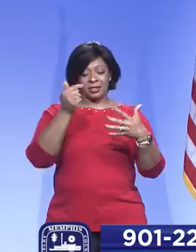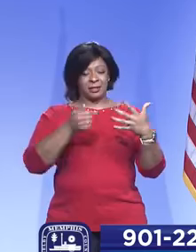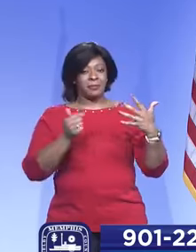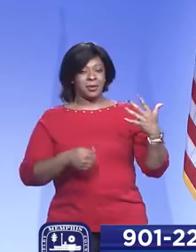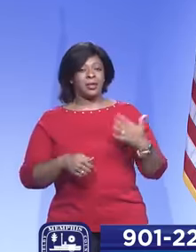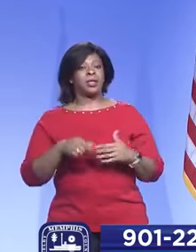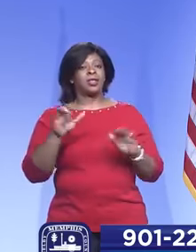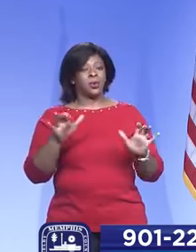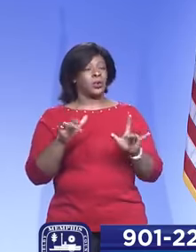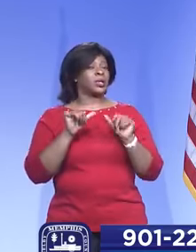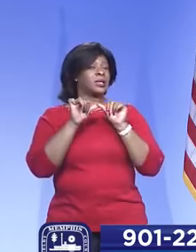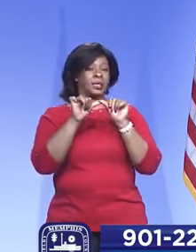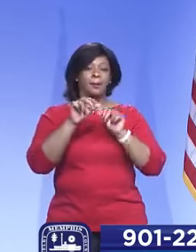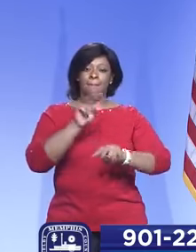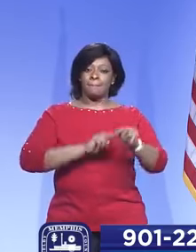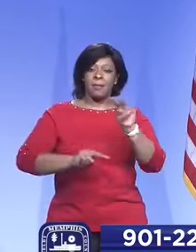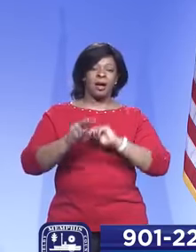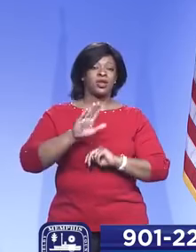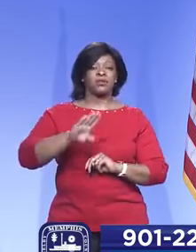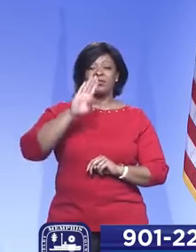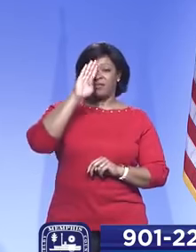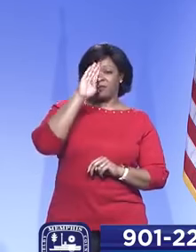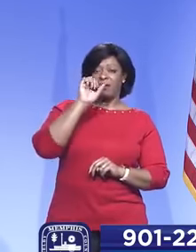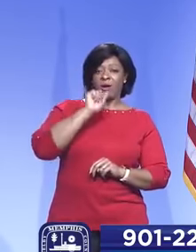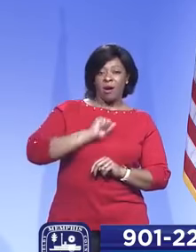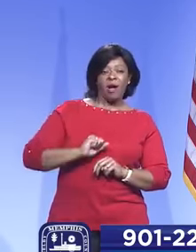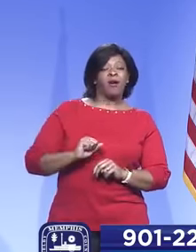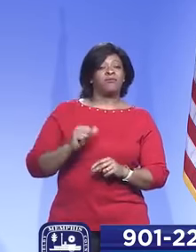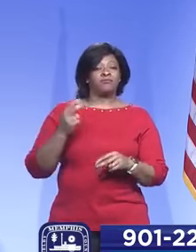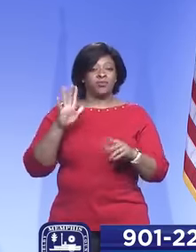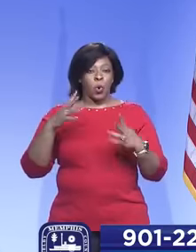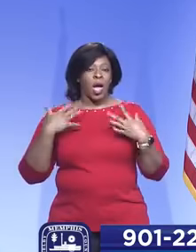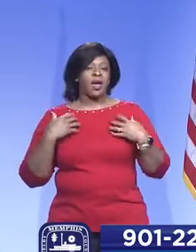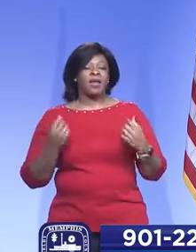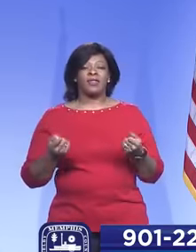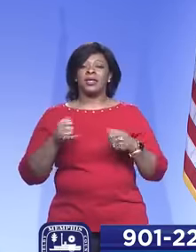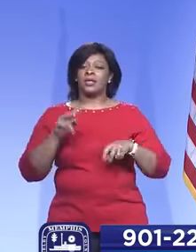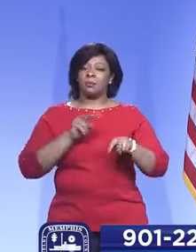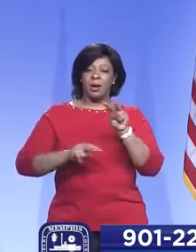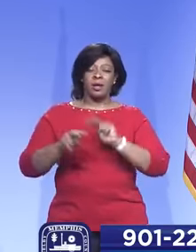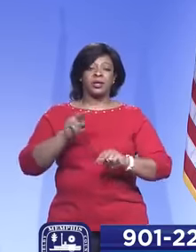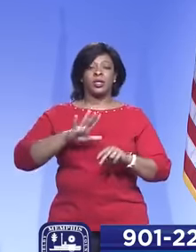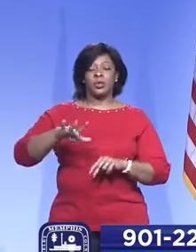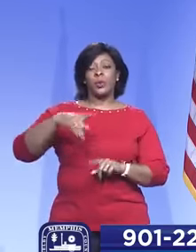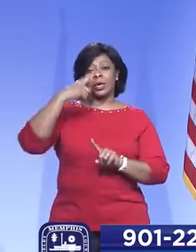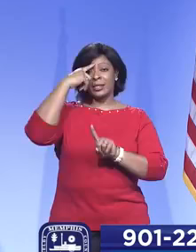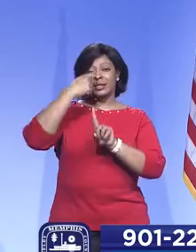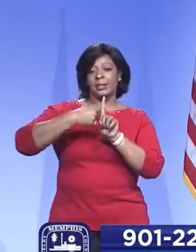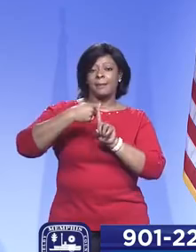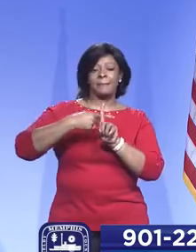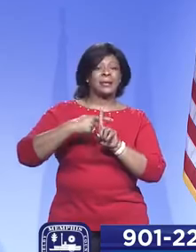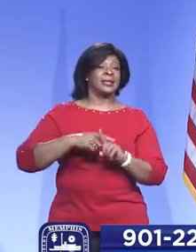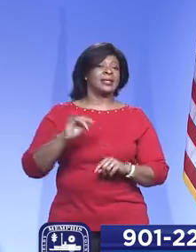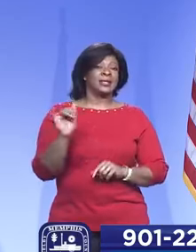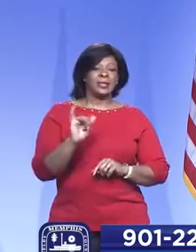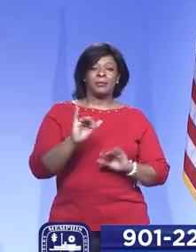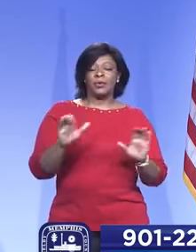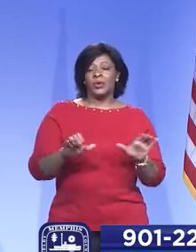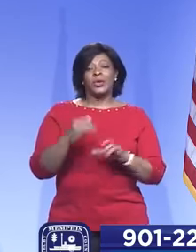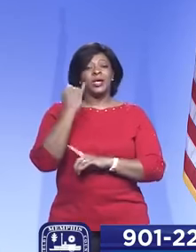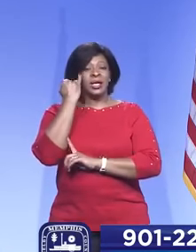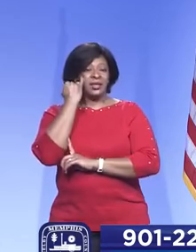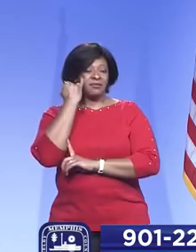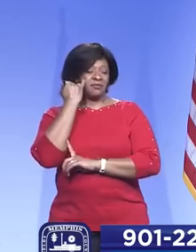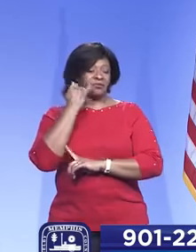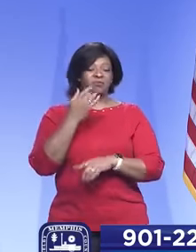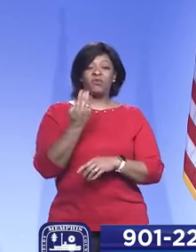they would do, continue to monitor their symptoms and attempt the similar things you would do if they were in